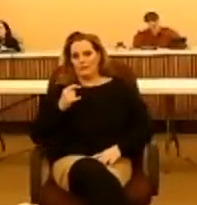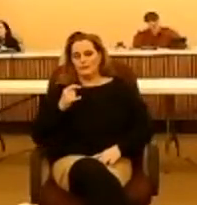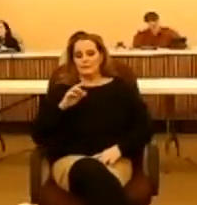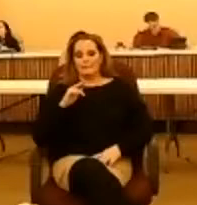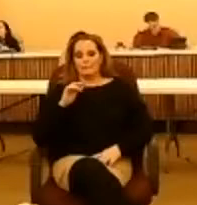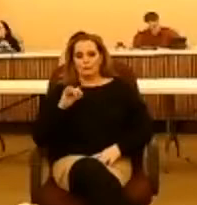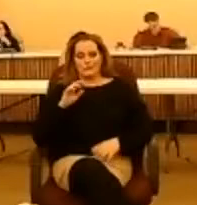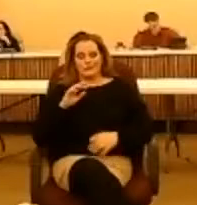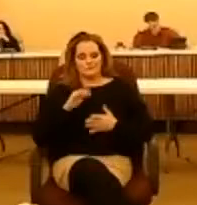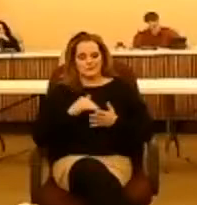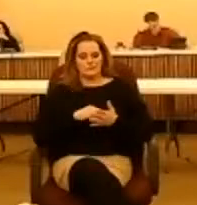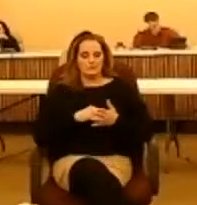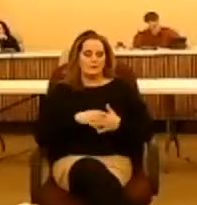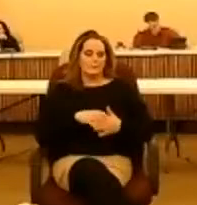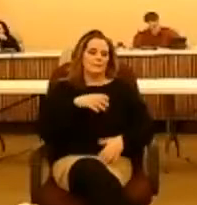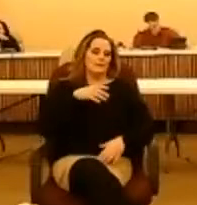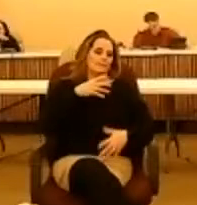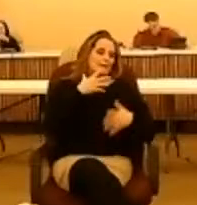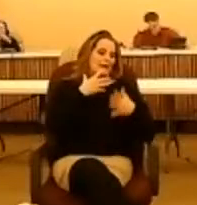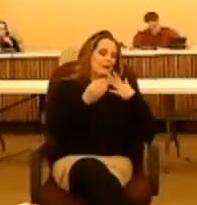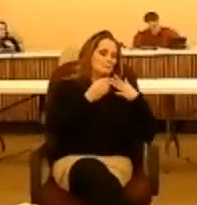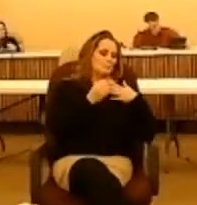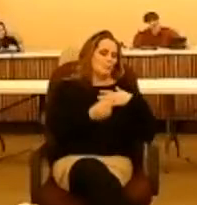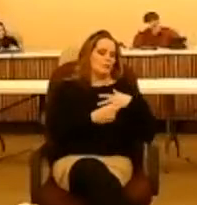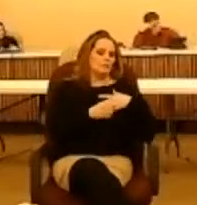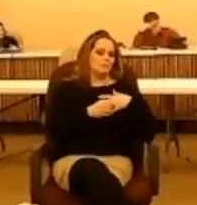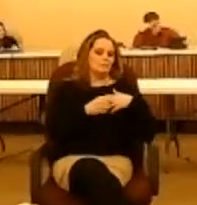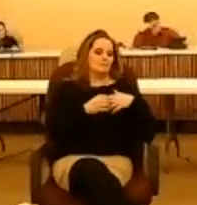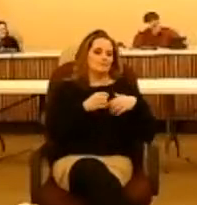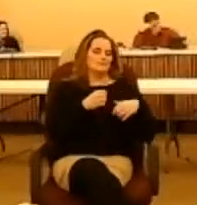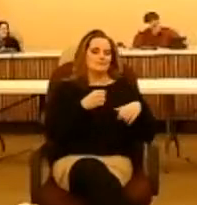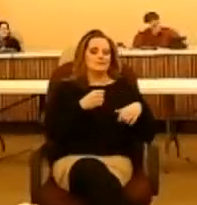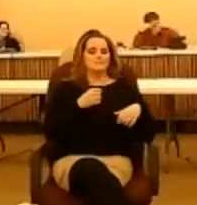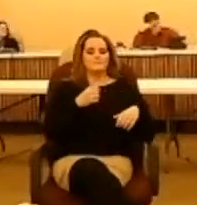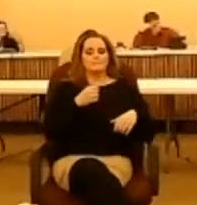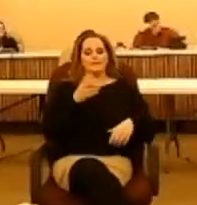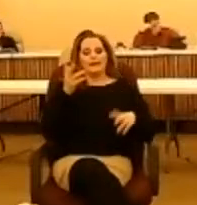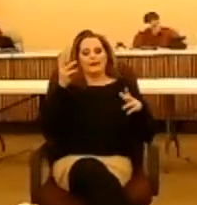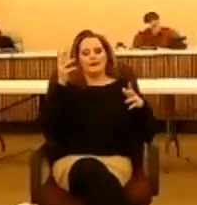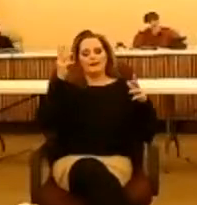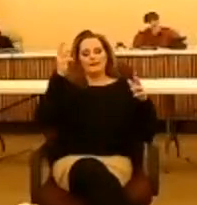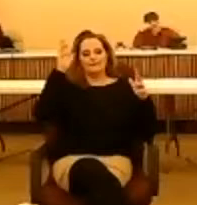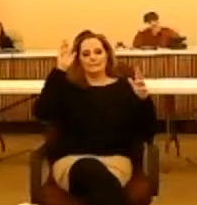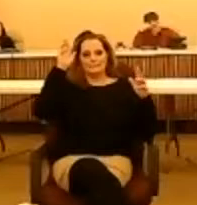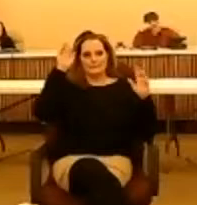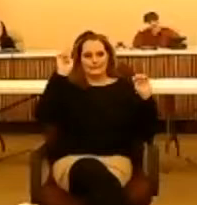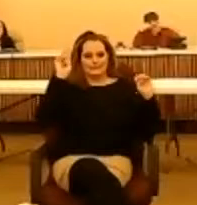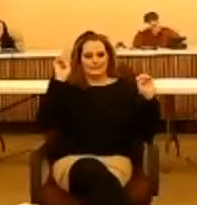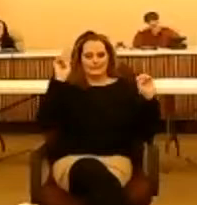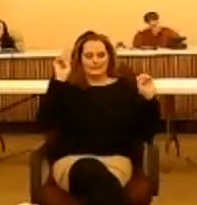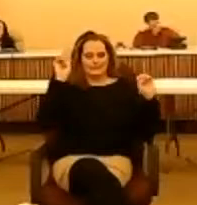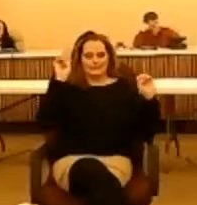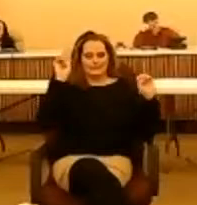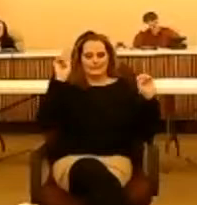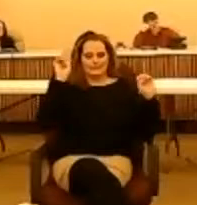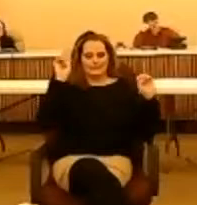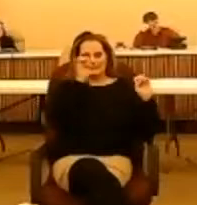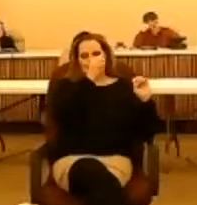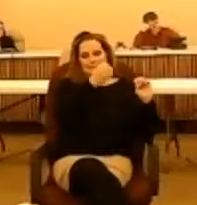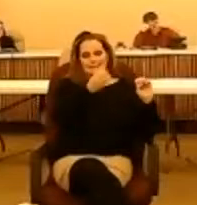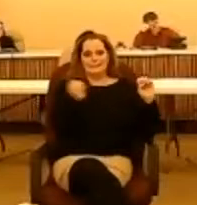The outdoor Easter Bunny egg craze will be held on March 27th and